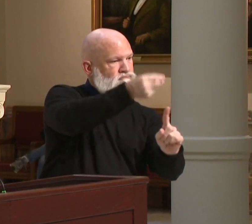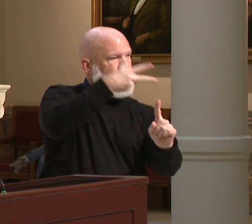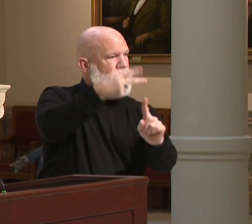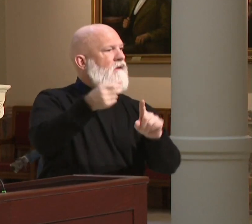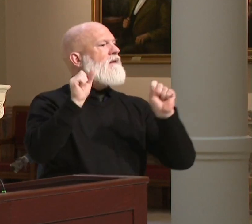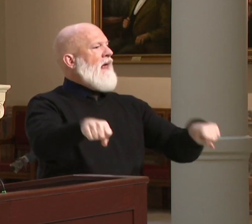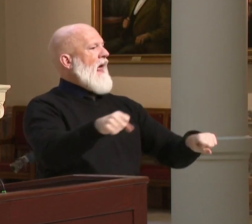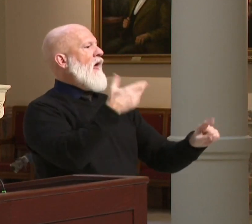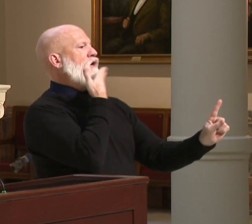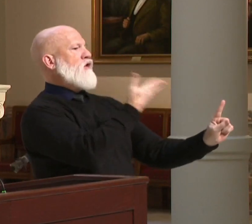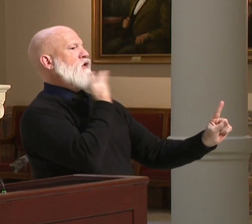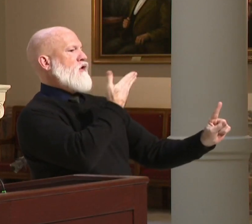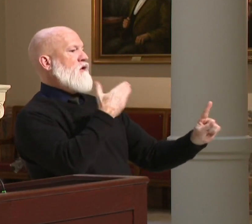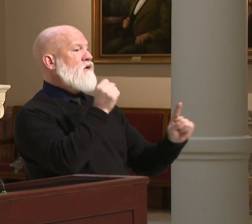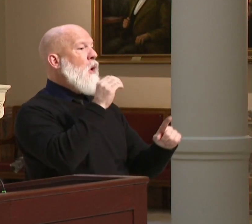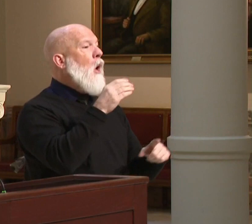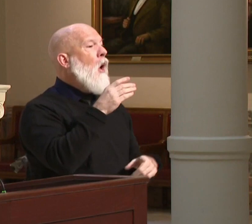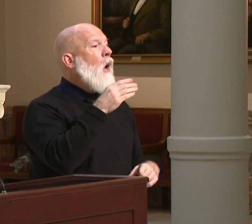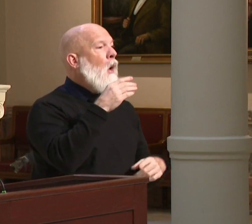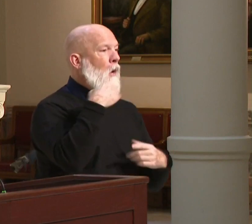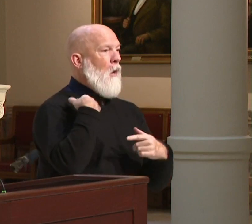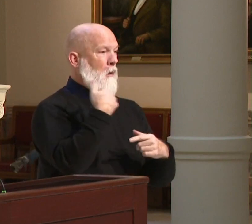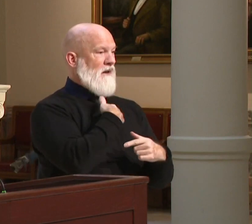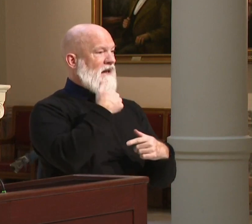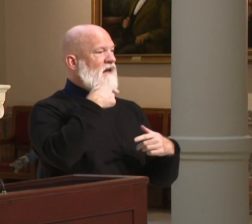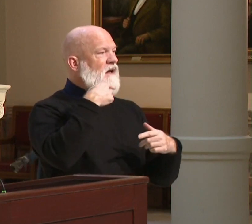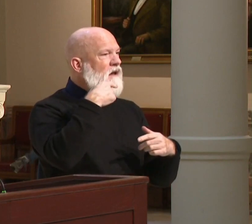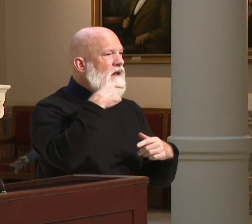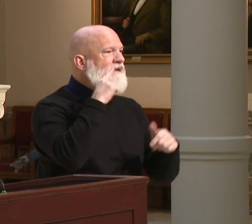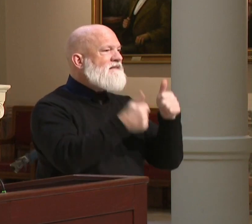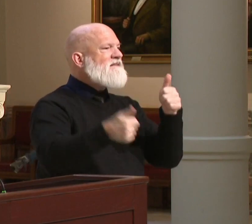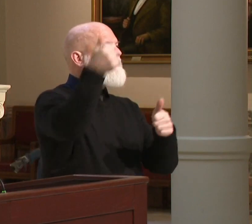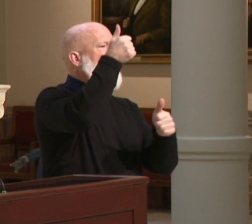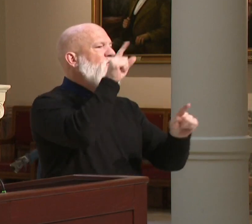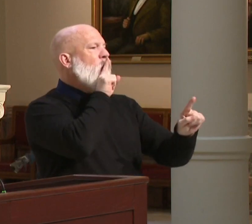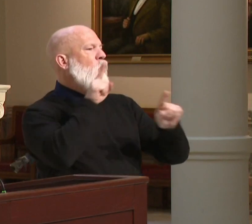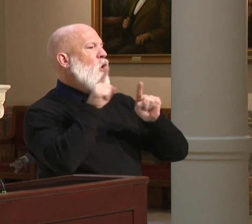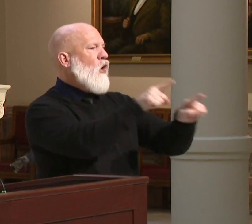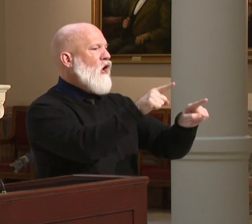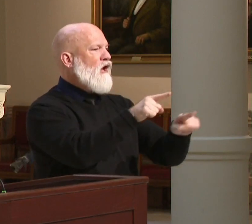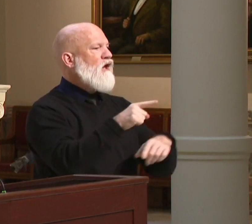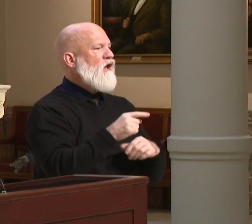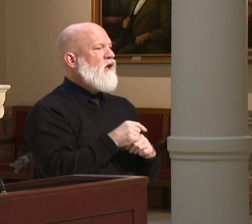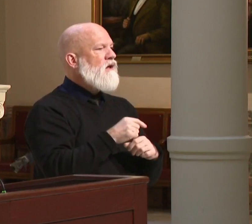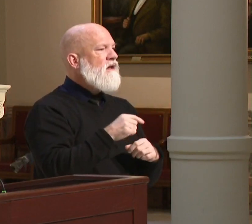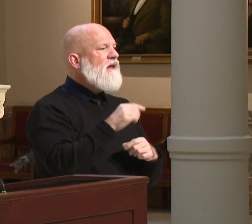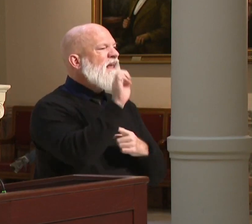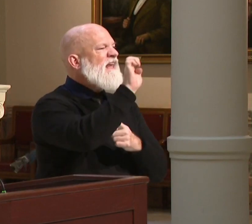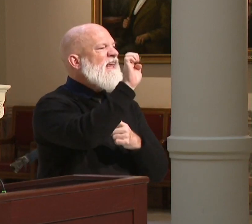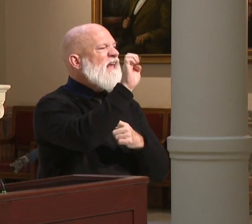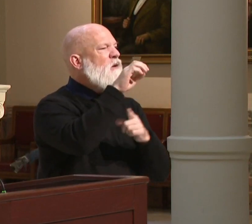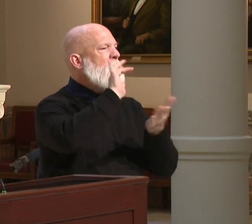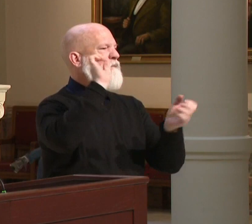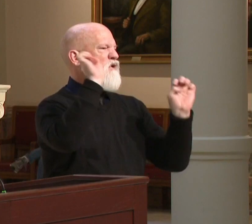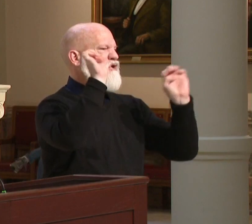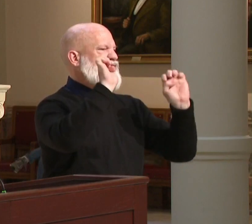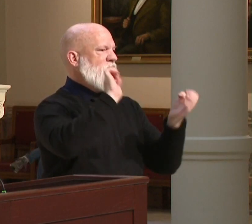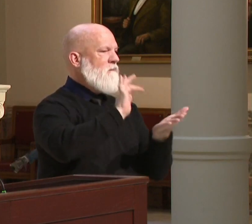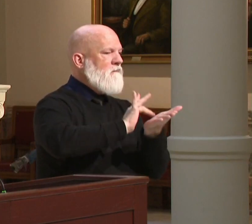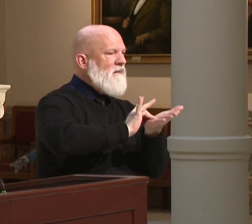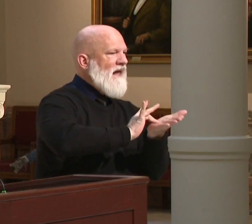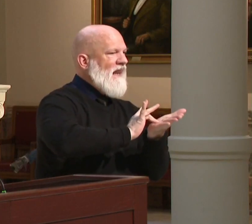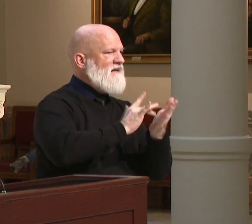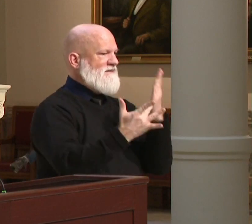as you know, I issued a new executive order allowing emergency medical technicians and cardiac technicians